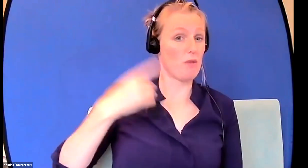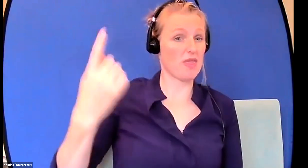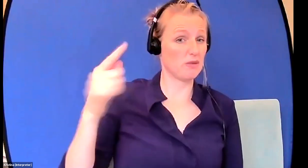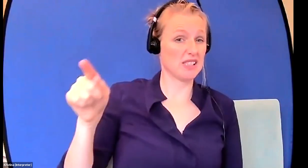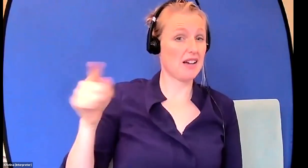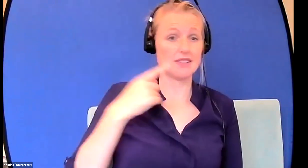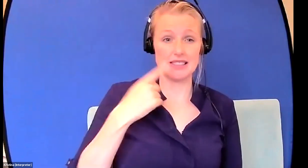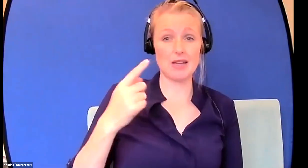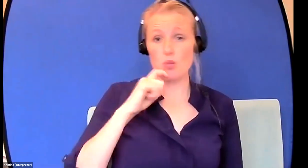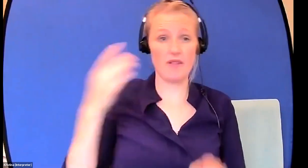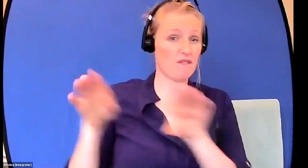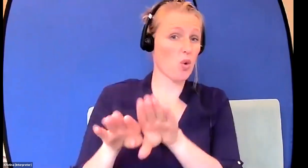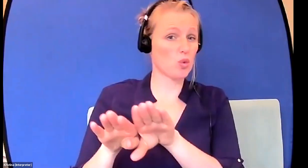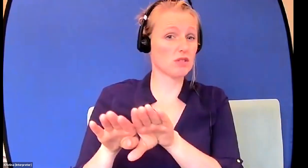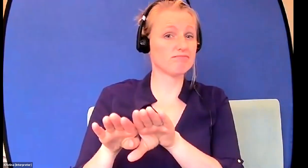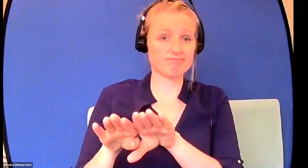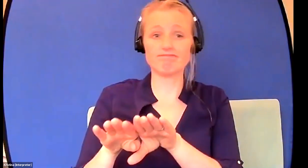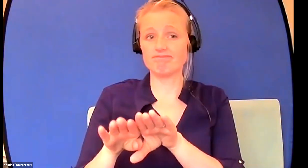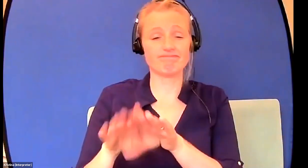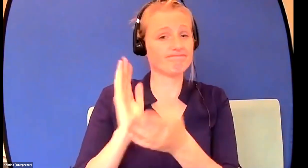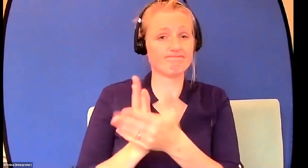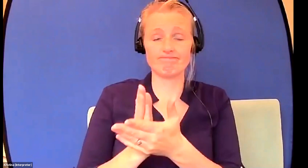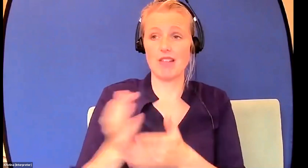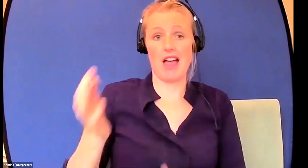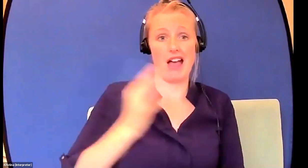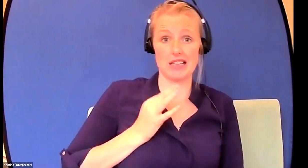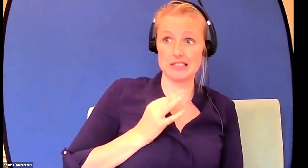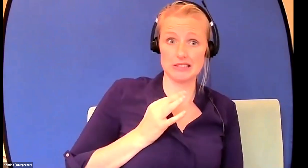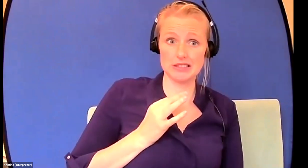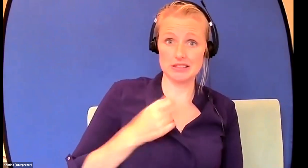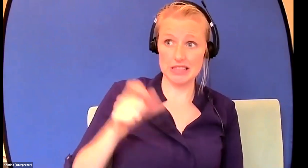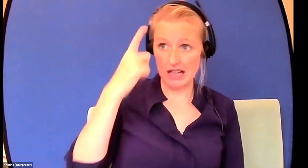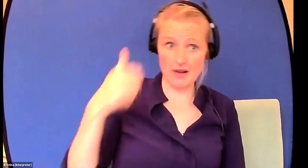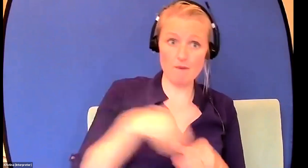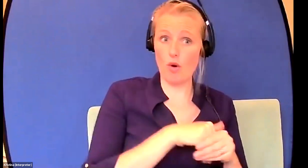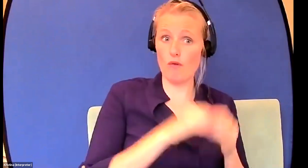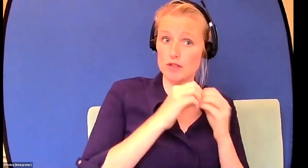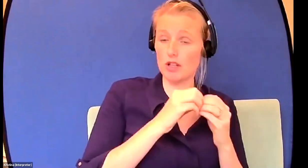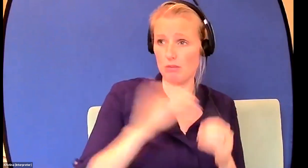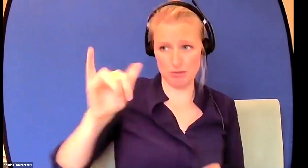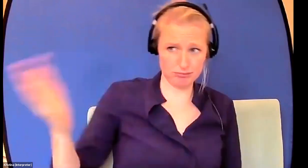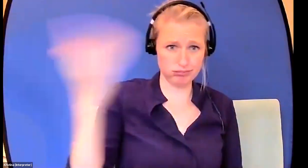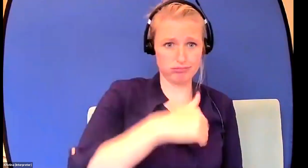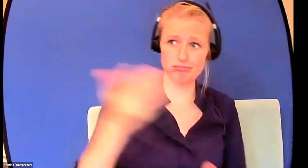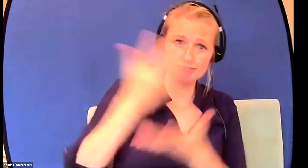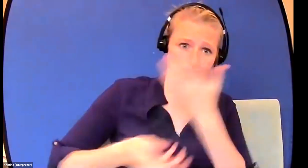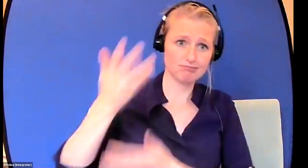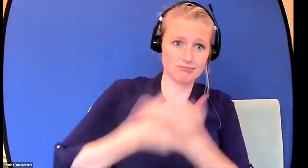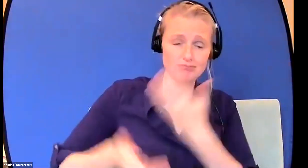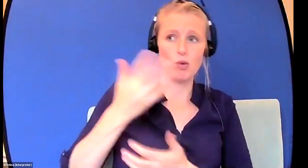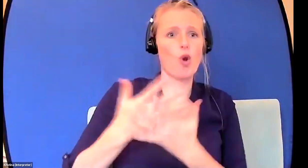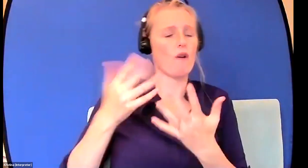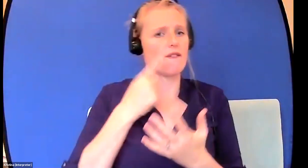they will be folding and asked if they were still welcome to participate, and absolutely they were. They still had a lot of